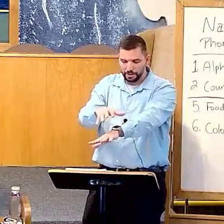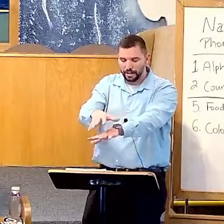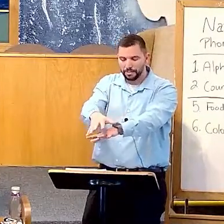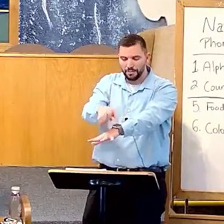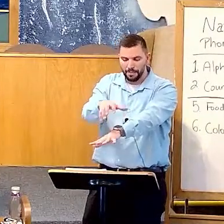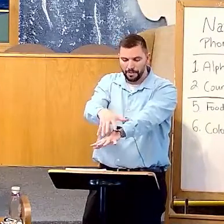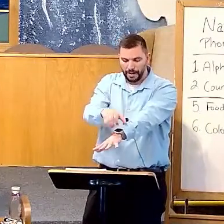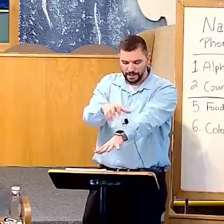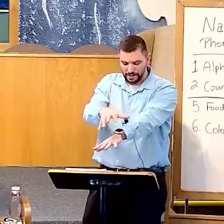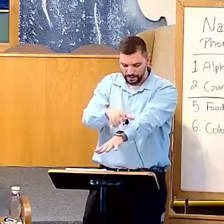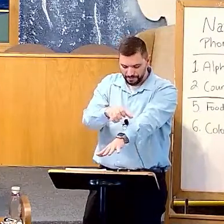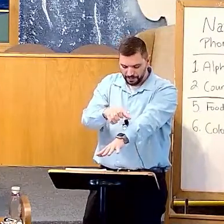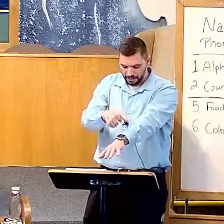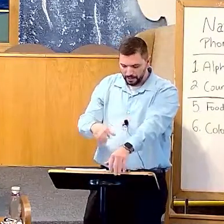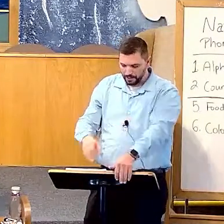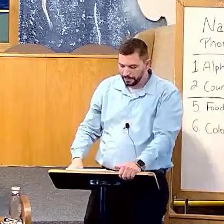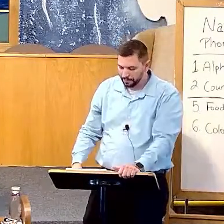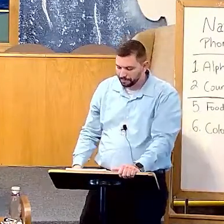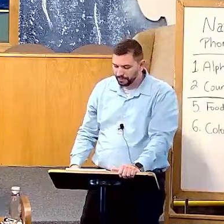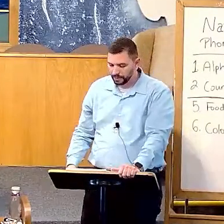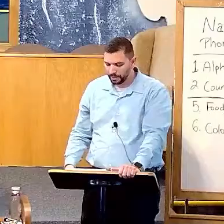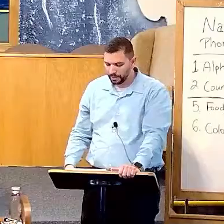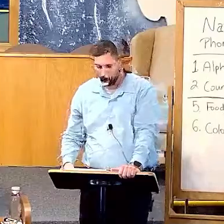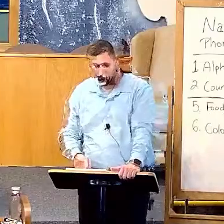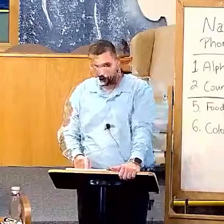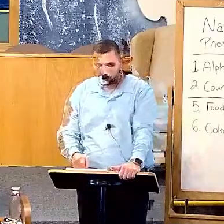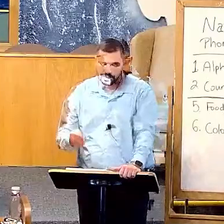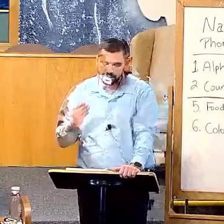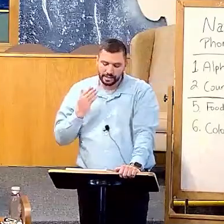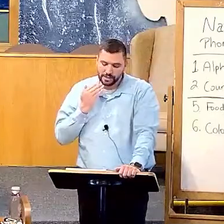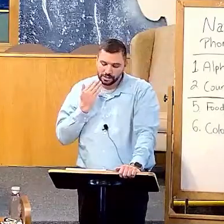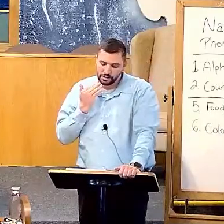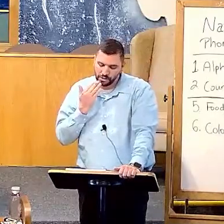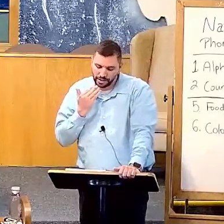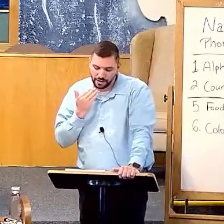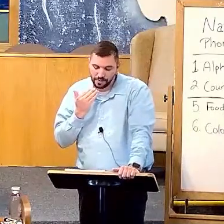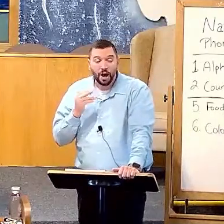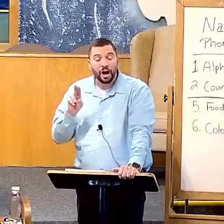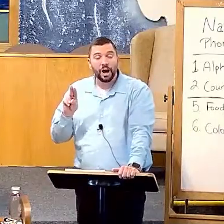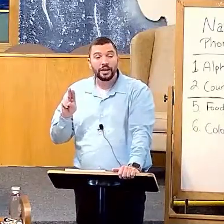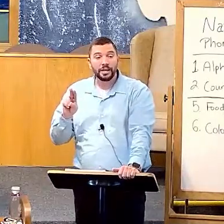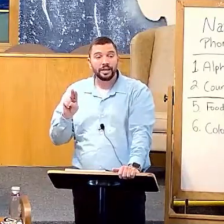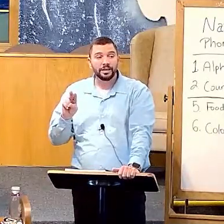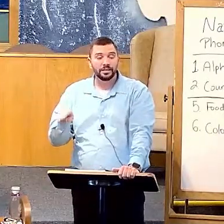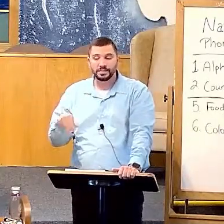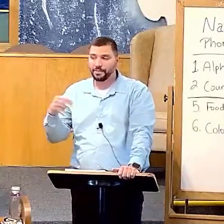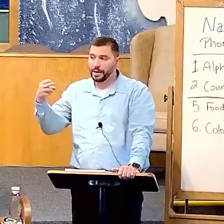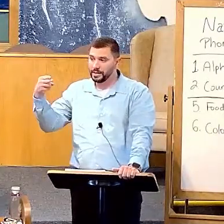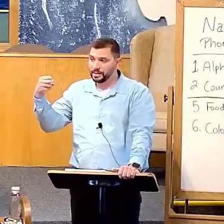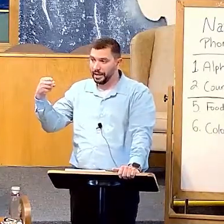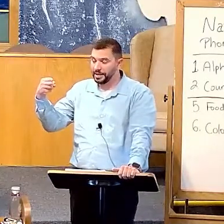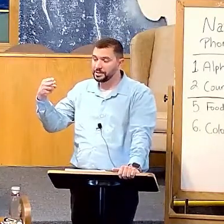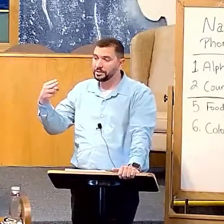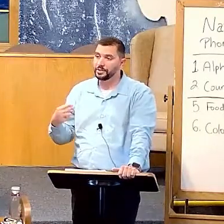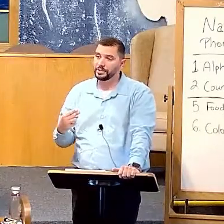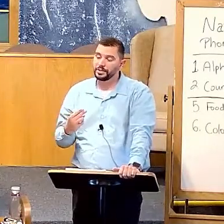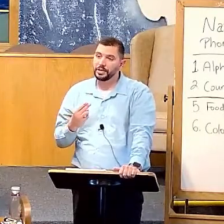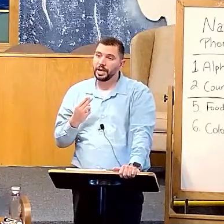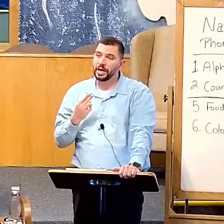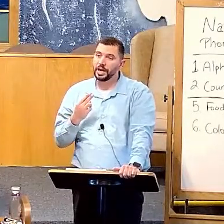move up your hand, and then sugar again shows you there. Honey is if you make an H, and you do it like that.